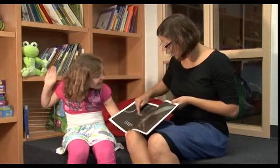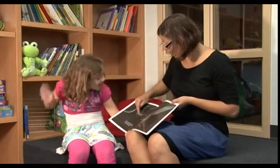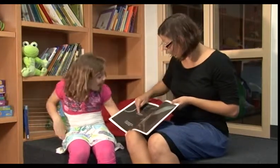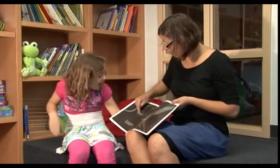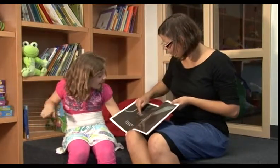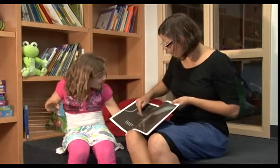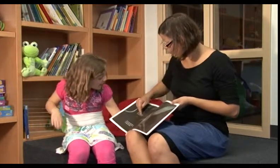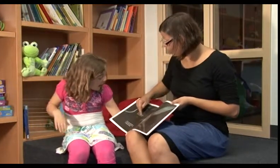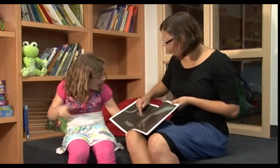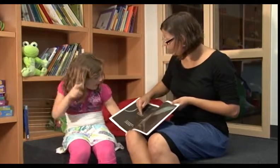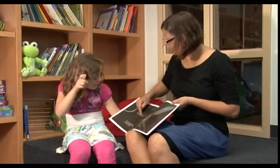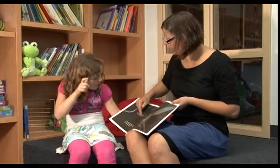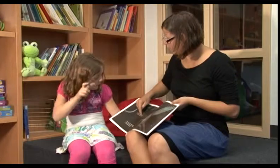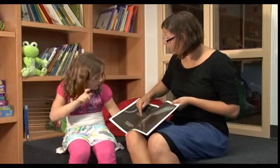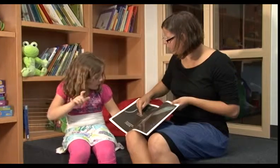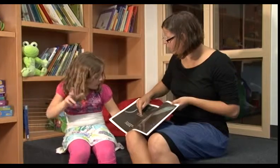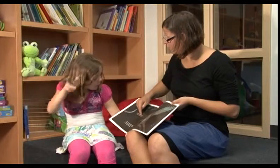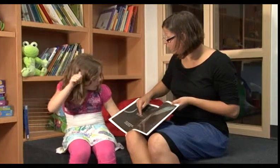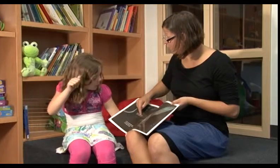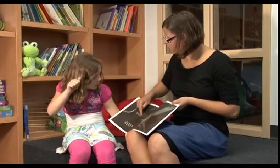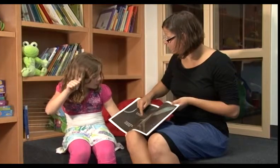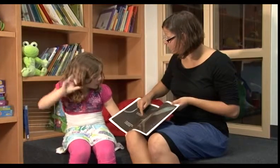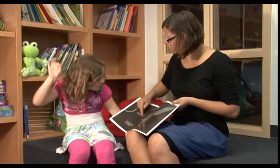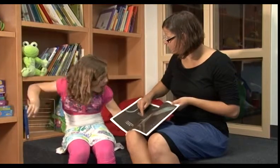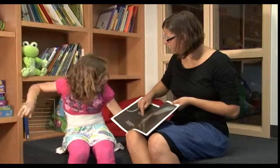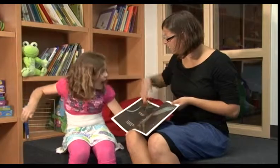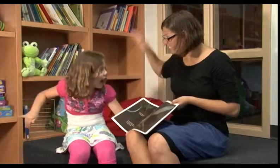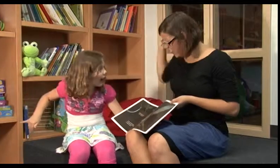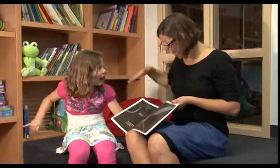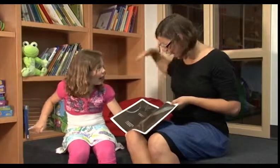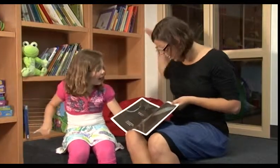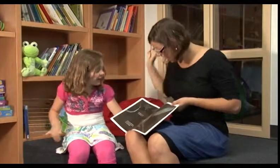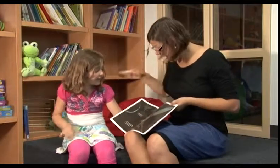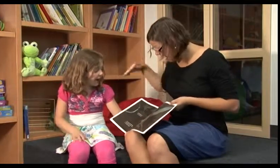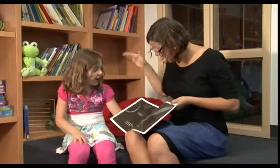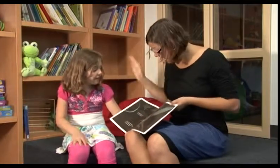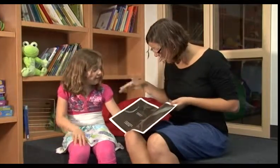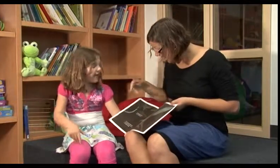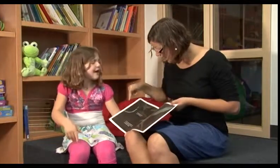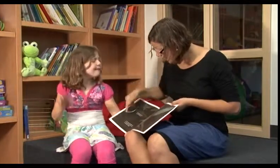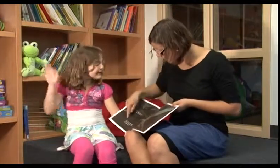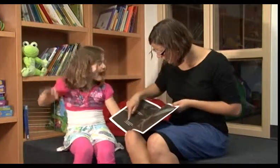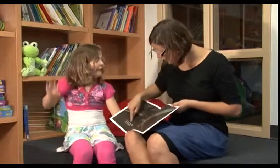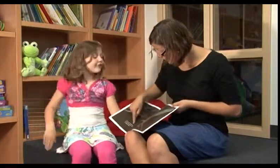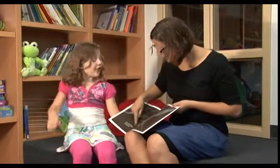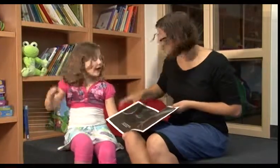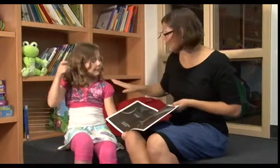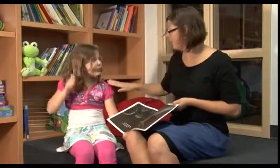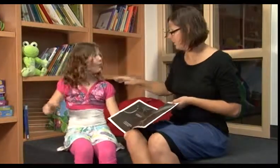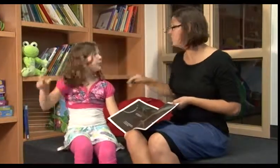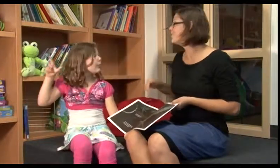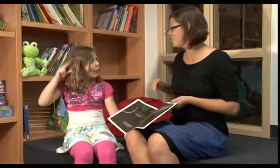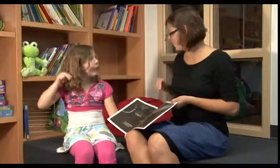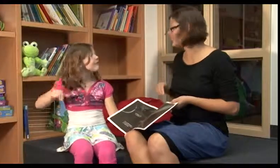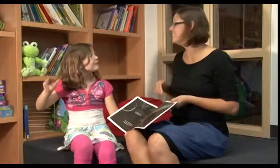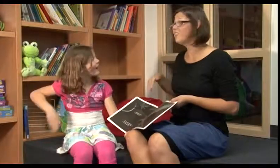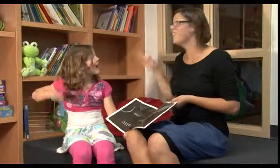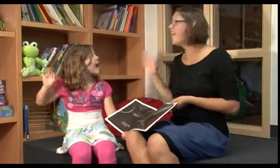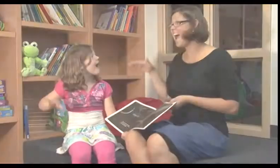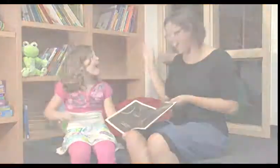Yeah, it is flying. It's flying to the moon. The horse is flying to the moon. Yes, it's flying. The horse is